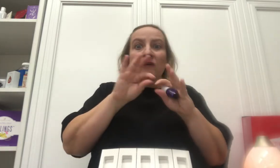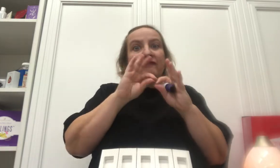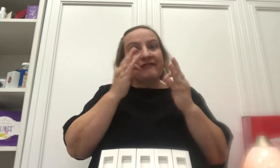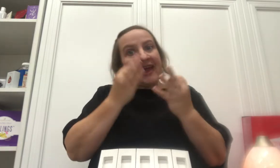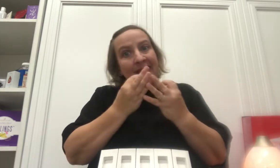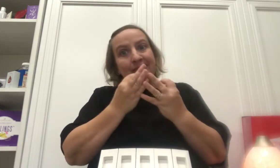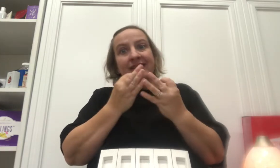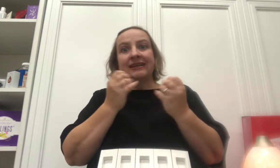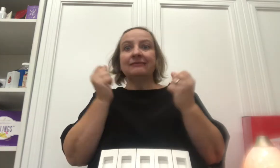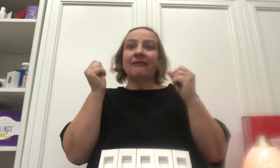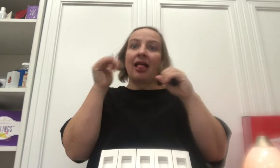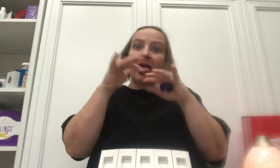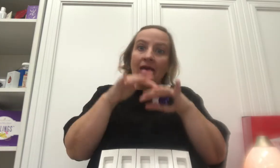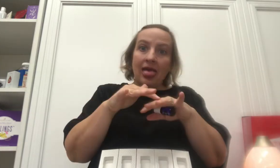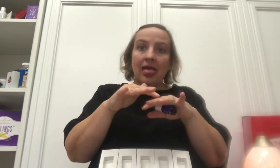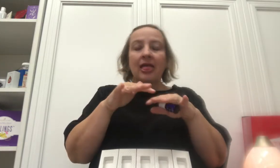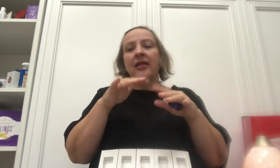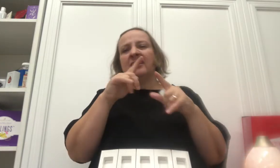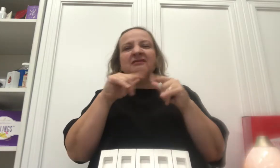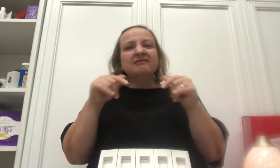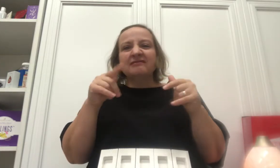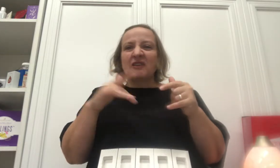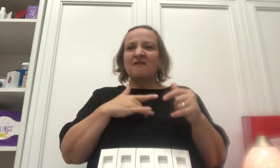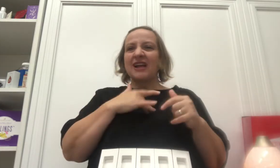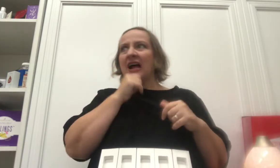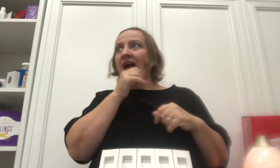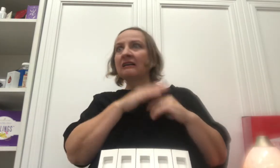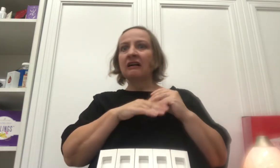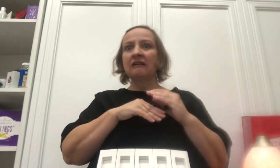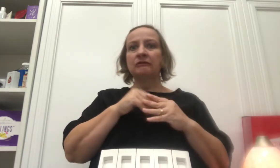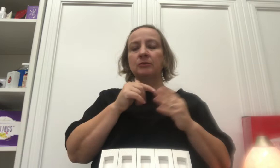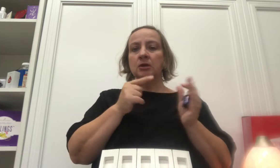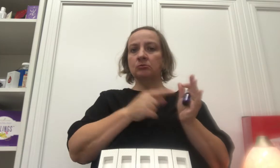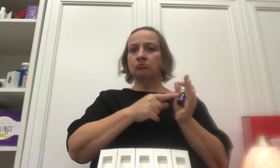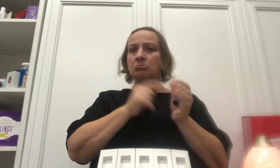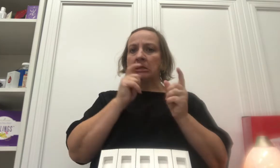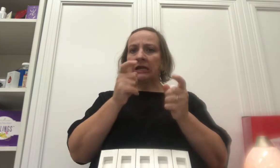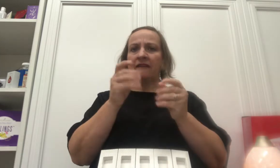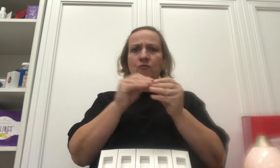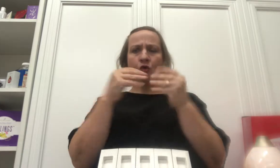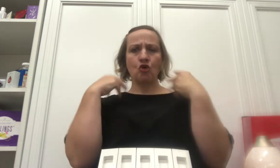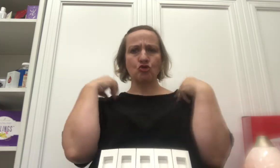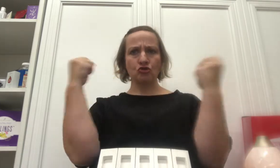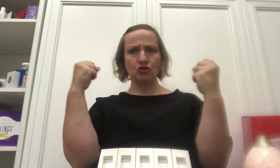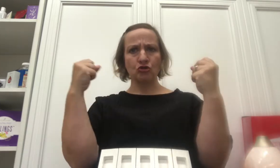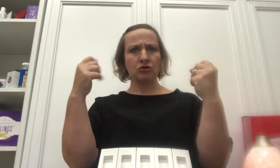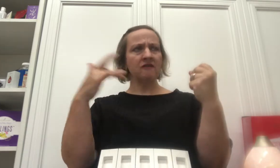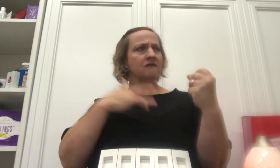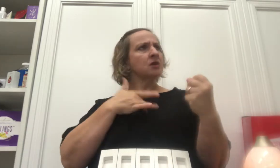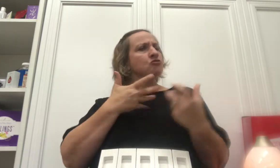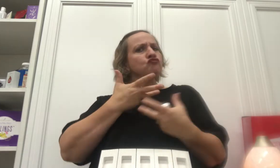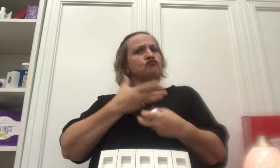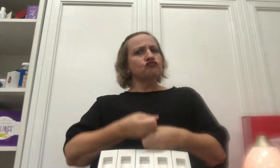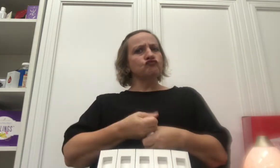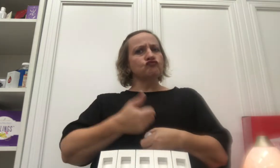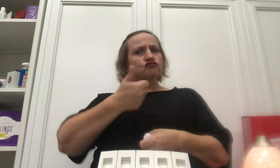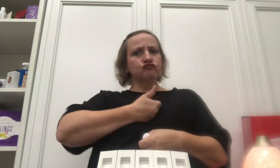thing. Maybe going to family reunions makes you feel uncomfortable. This is going to give you more courage